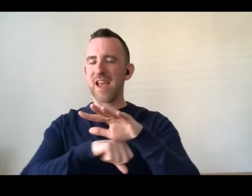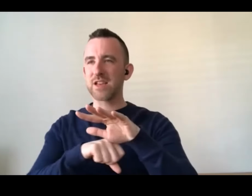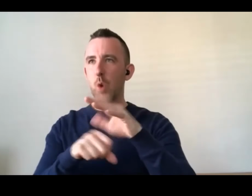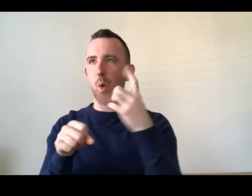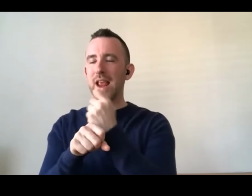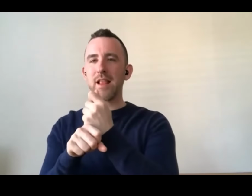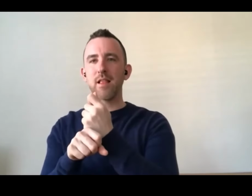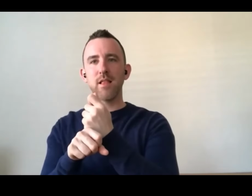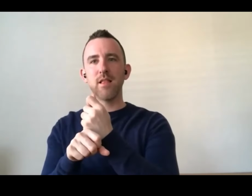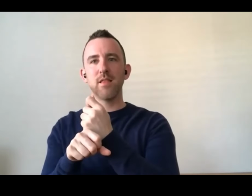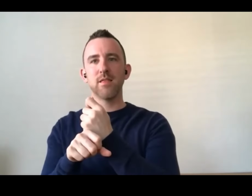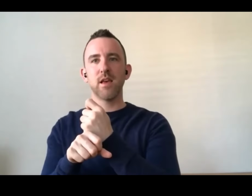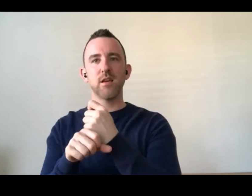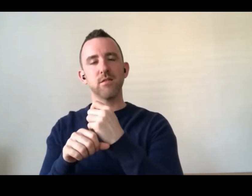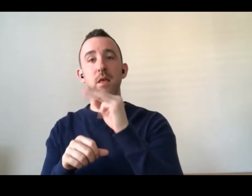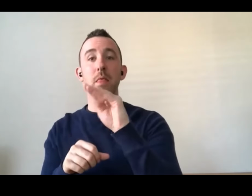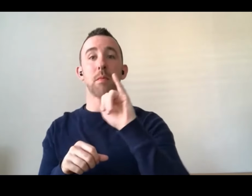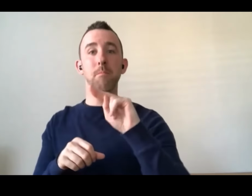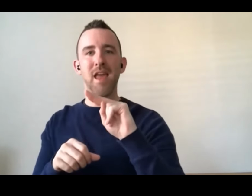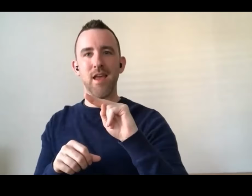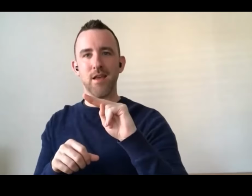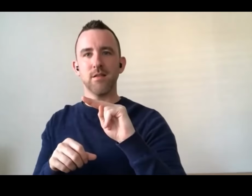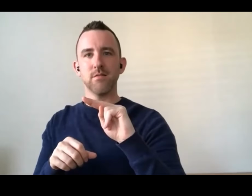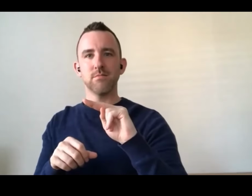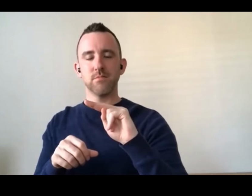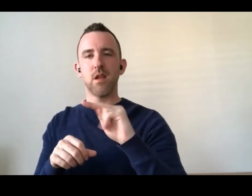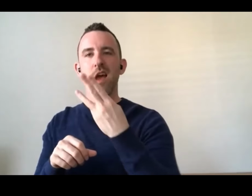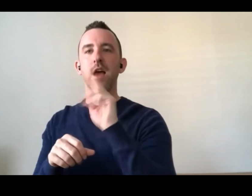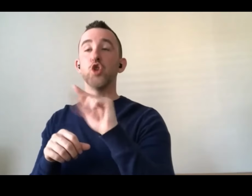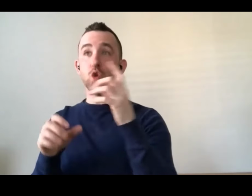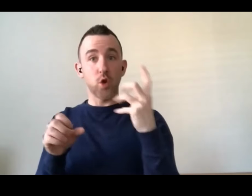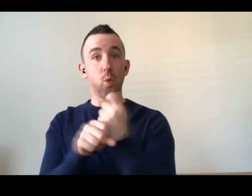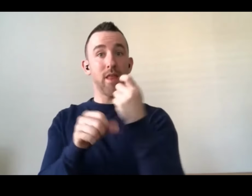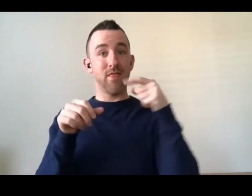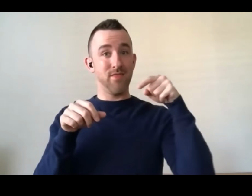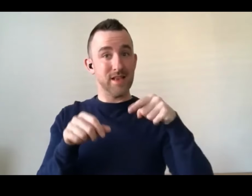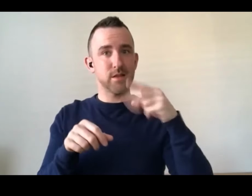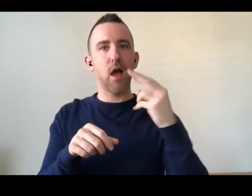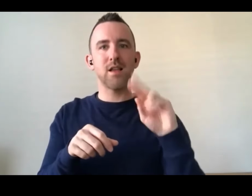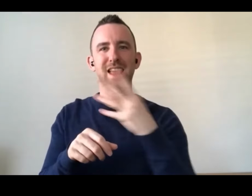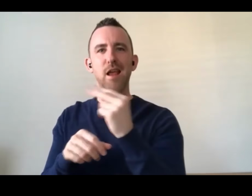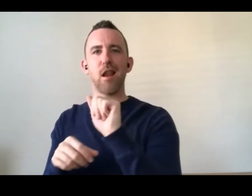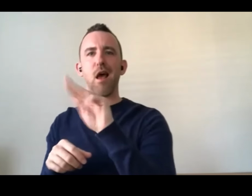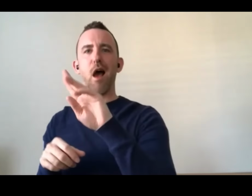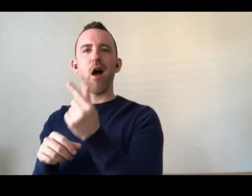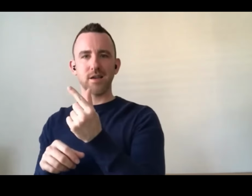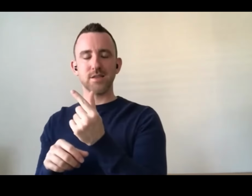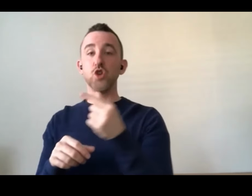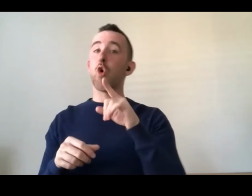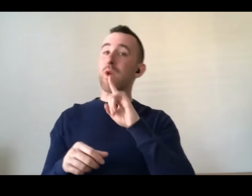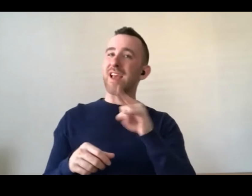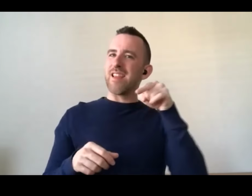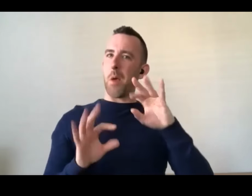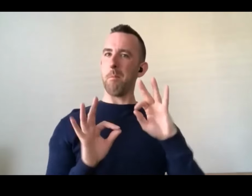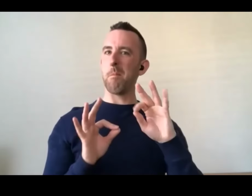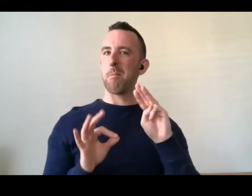currently. You can win this hunt and potentially win the August hunt. If anything, these mini hunts are a great opportunity to work